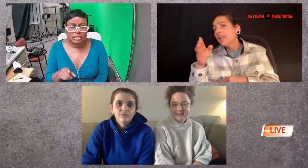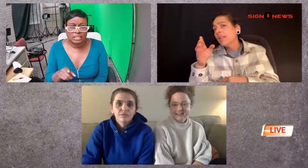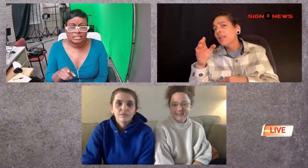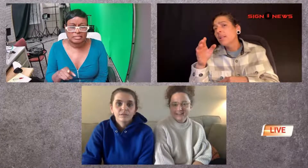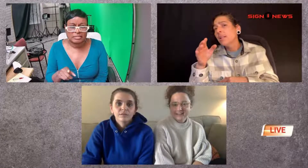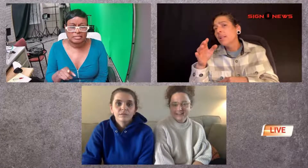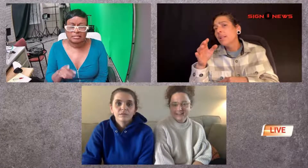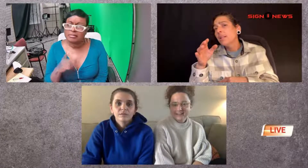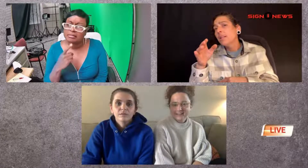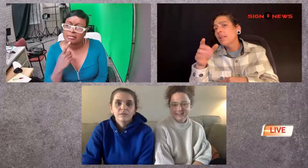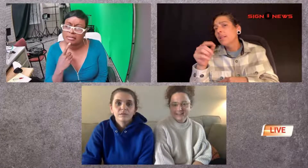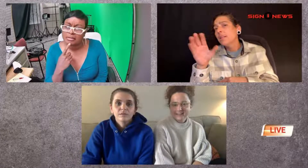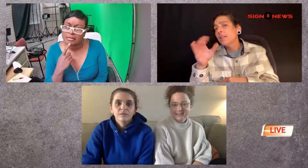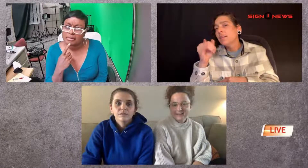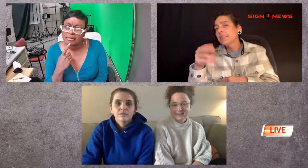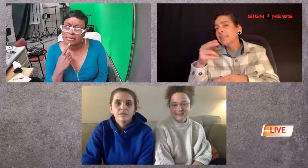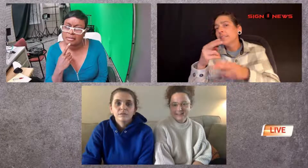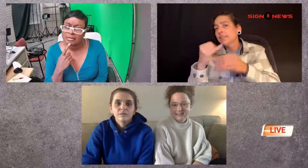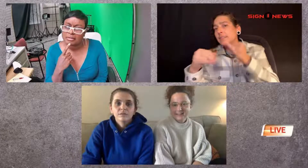Michael,